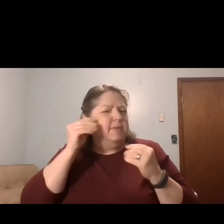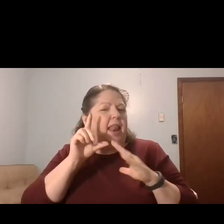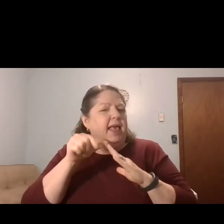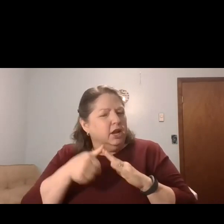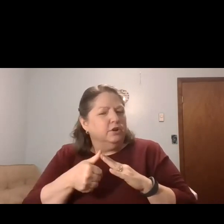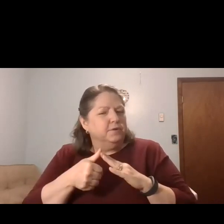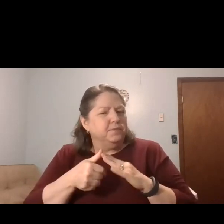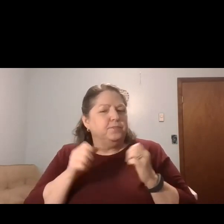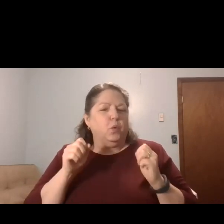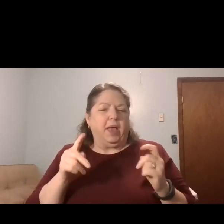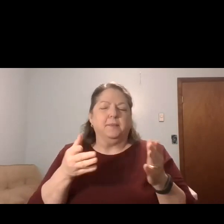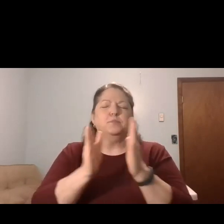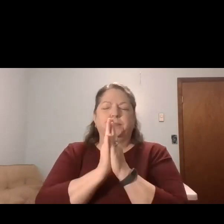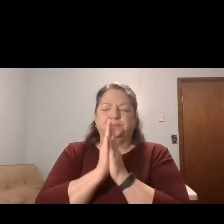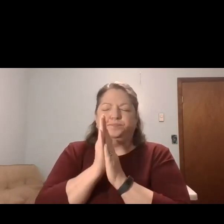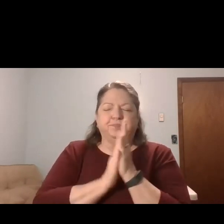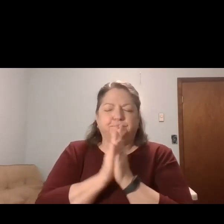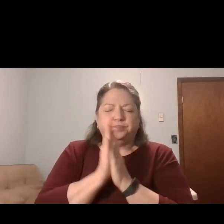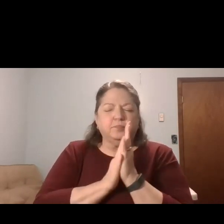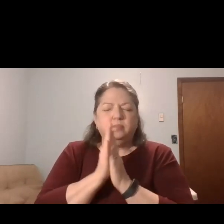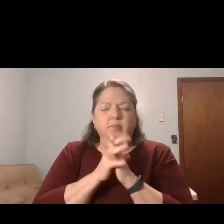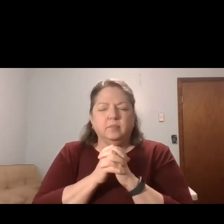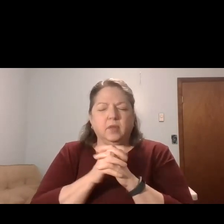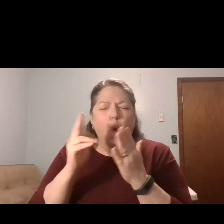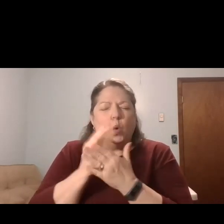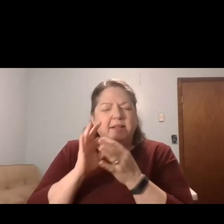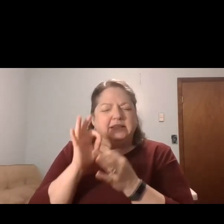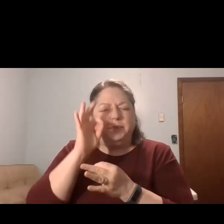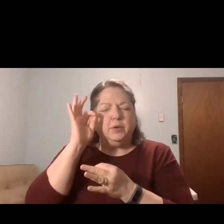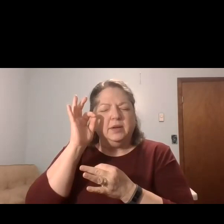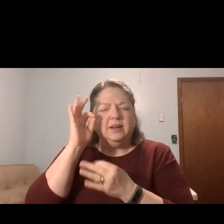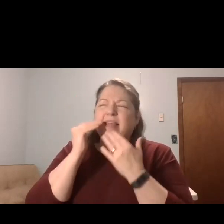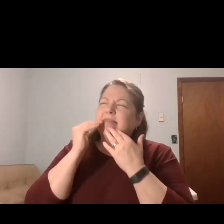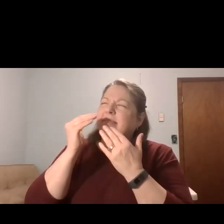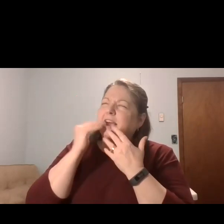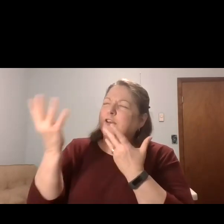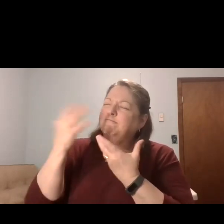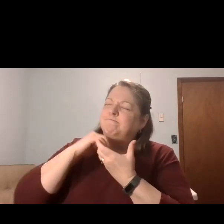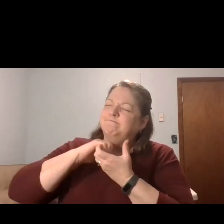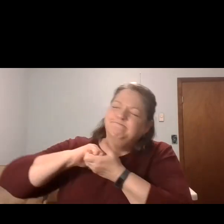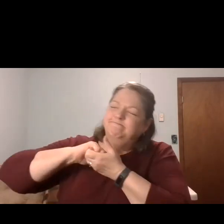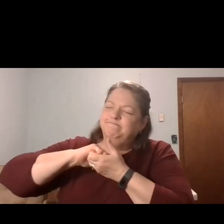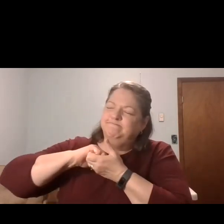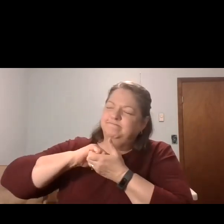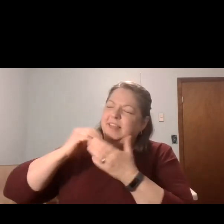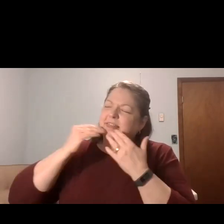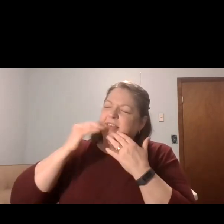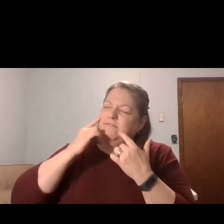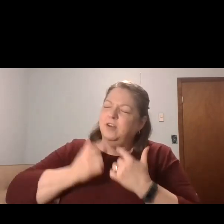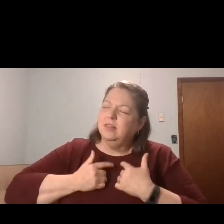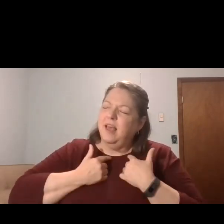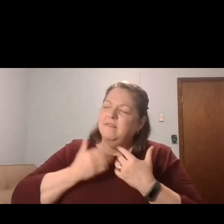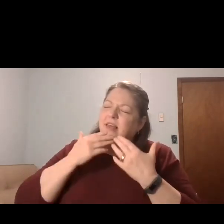Let me take a moment to pray for you. Holy Spirit, thank you for being with us. Thank you for your life. Thank you for your